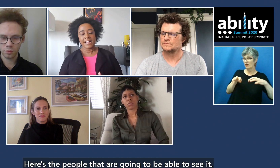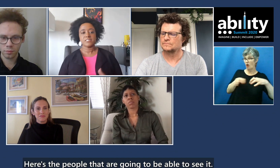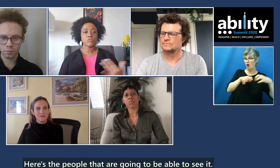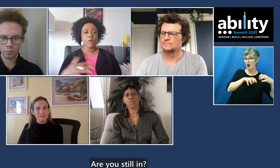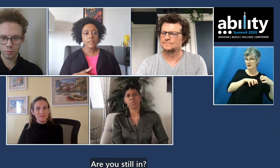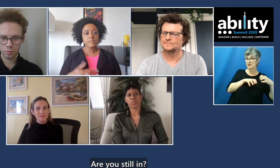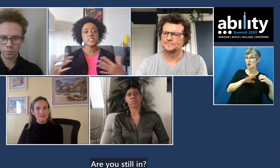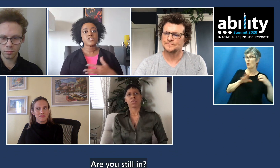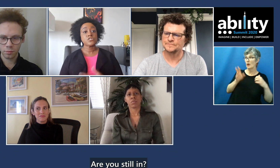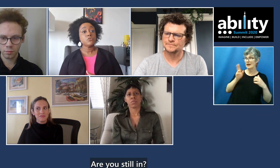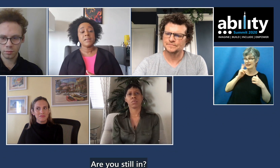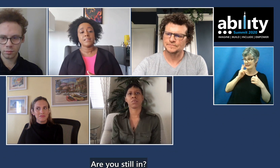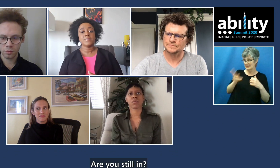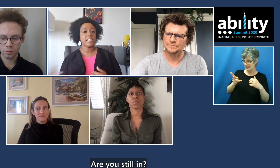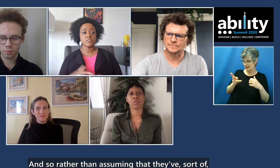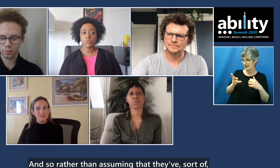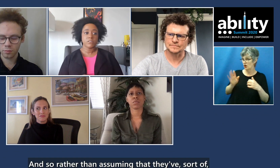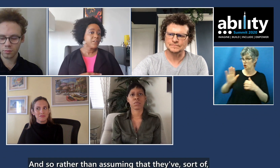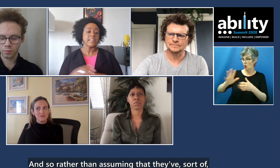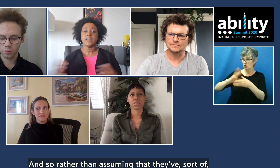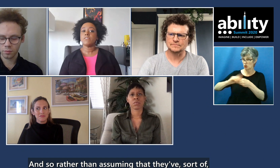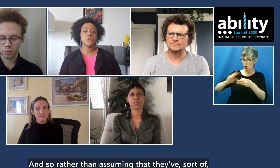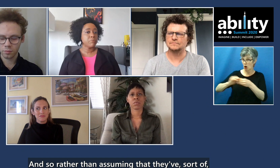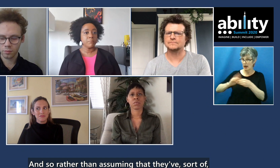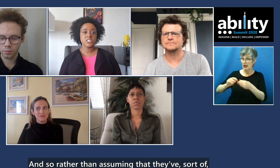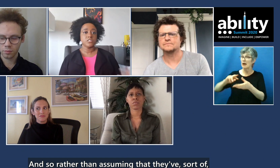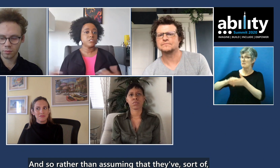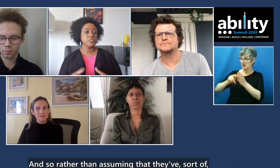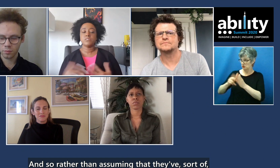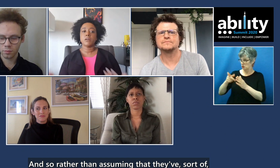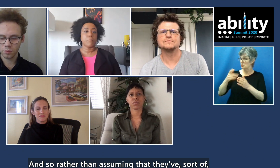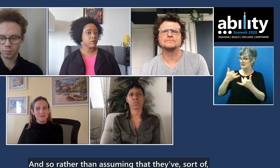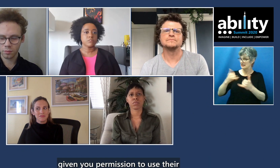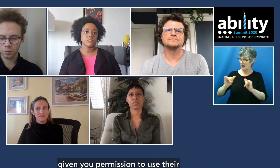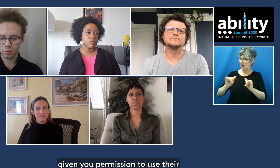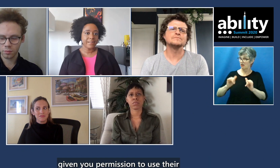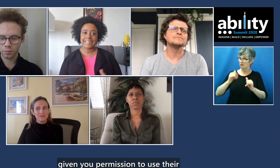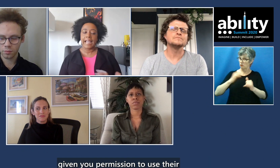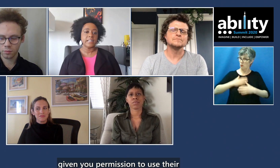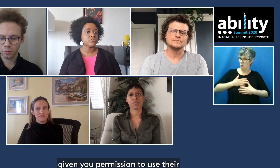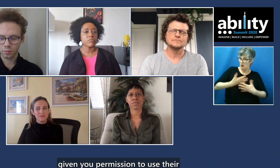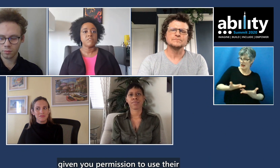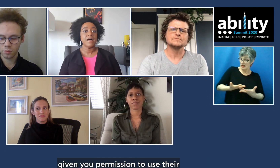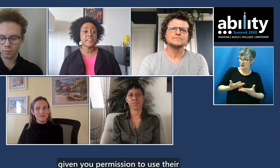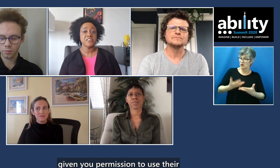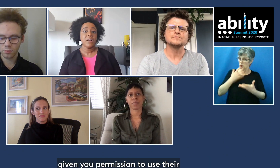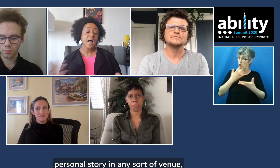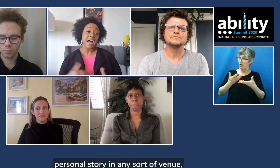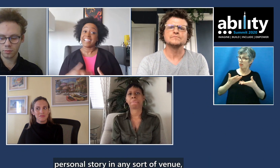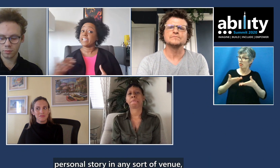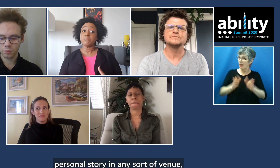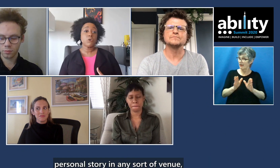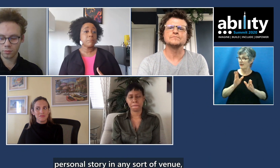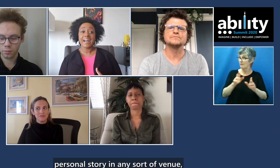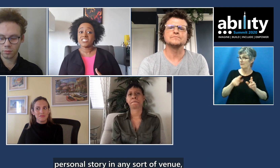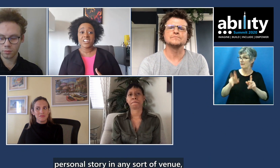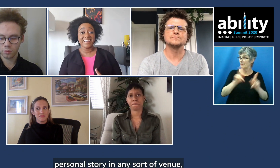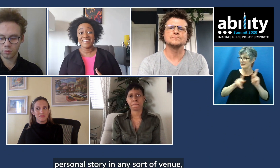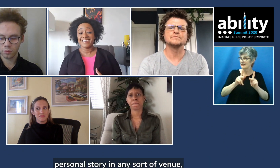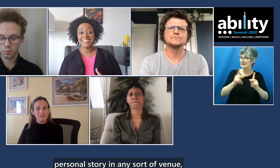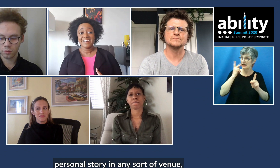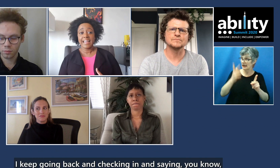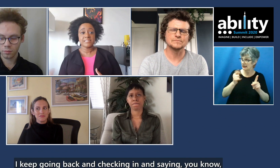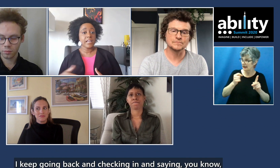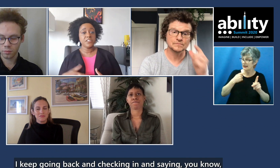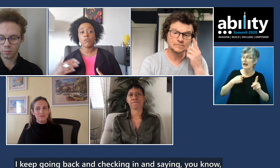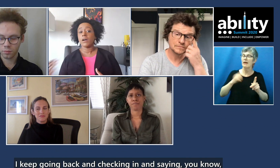in? And so rather than assuming that they've sort of given you permission to use their personal story in any sort of venue, I keep going back and